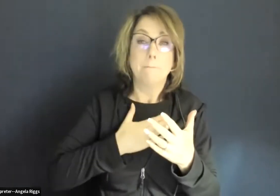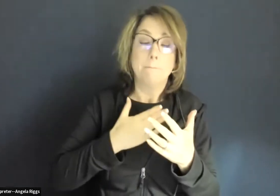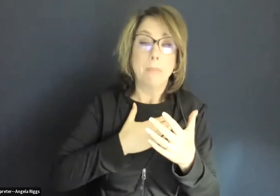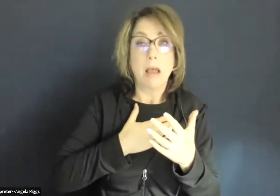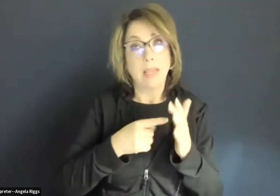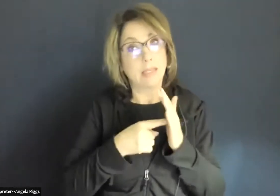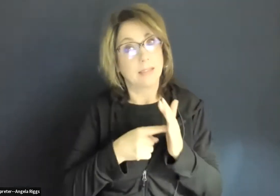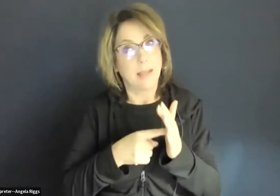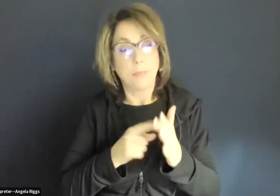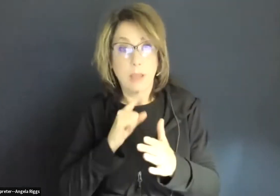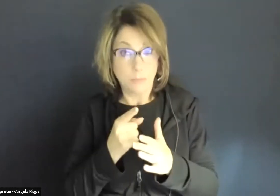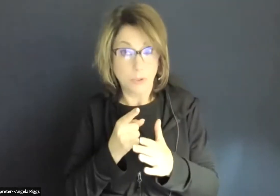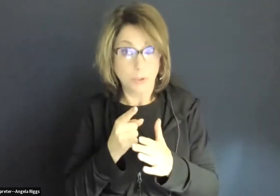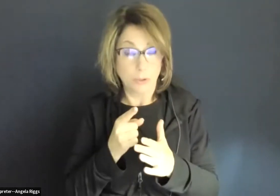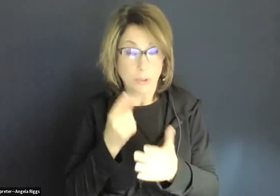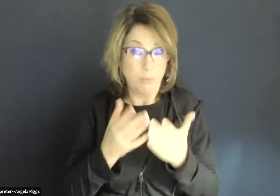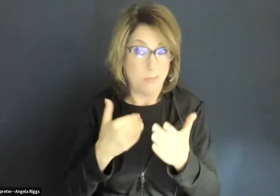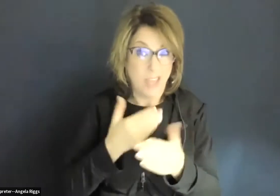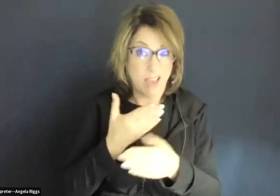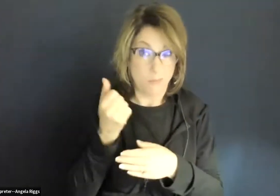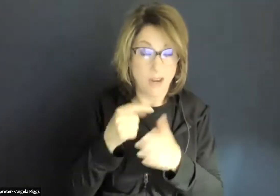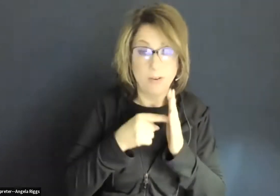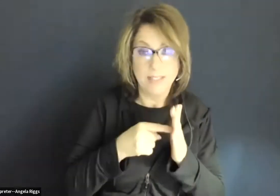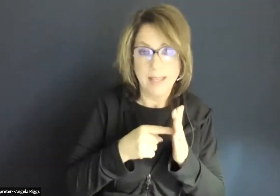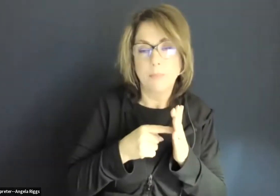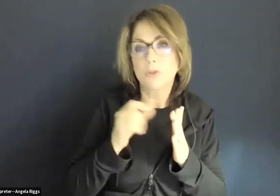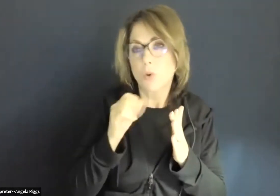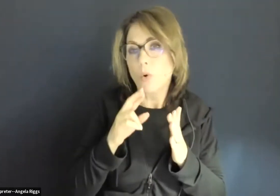sure you all have some better ones, or we can go on to the next question.